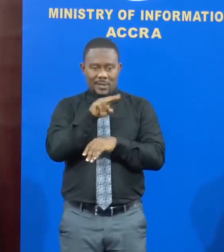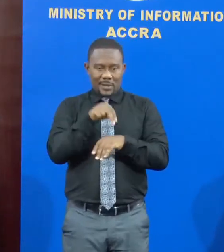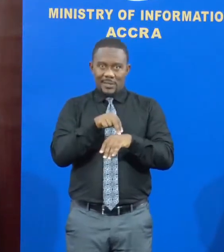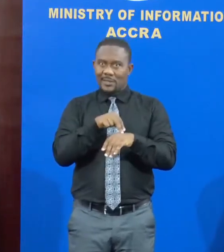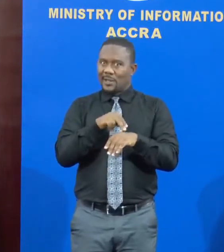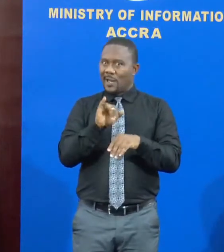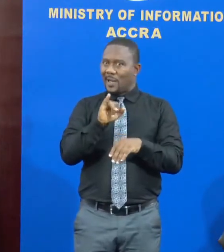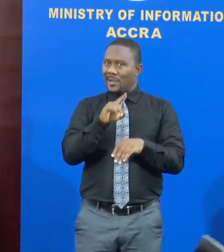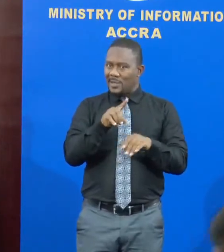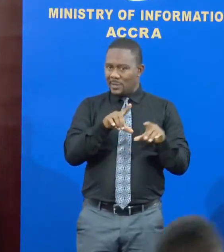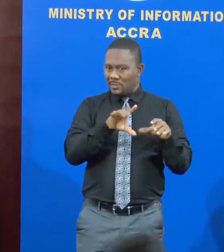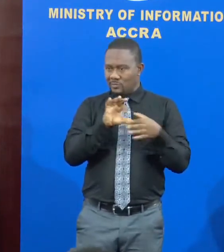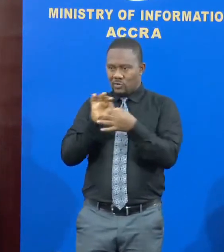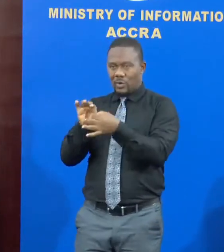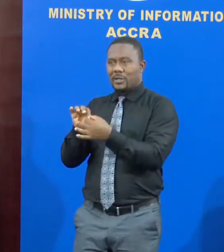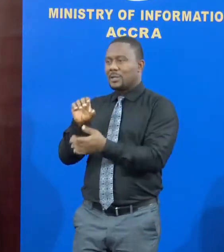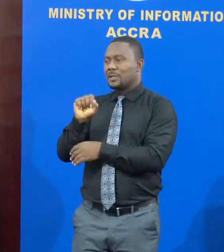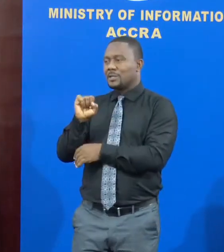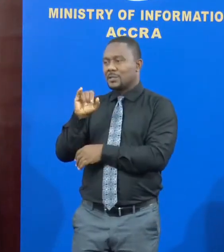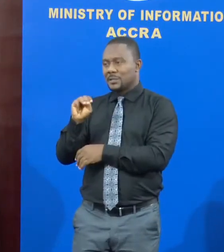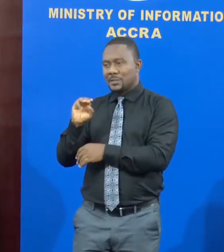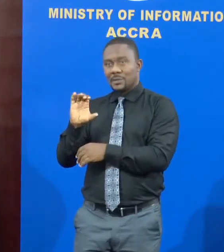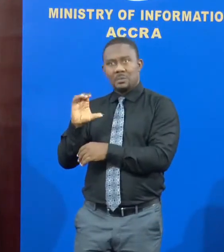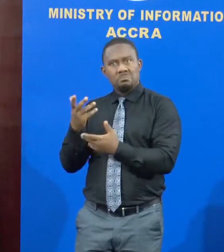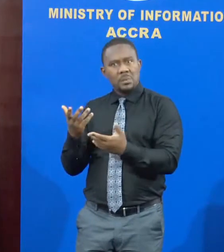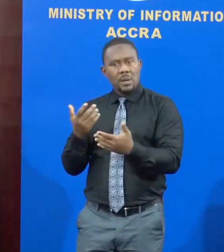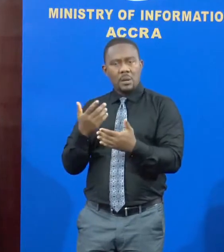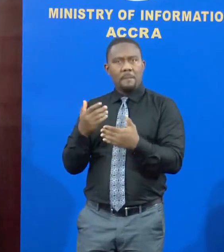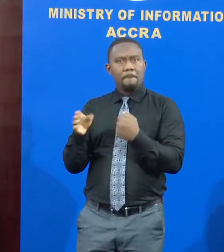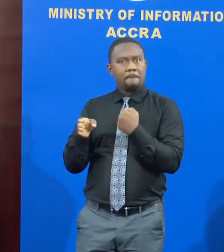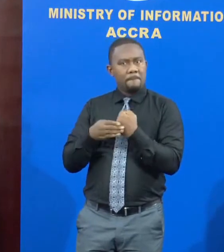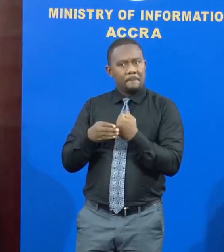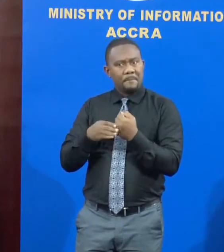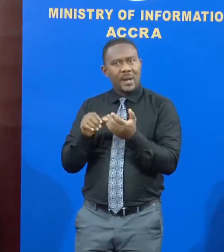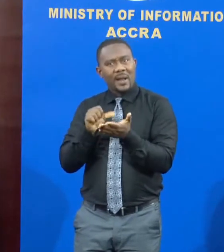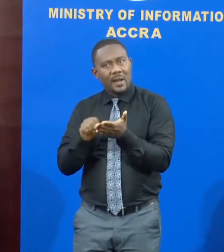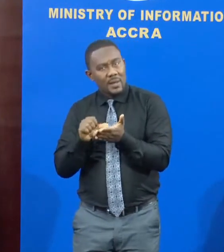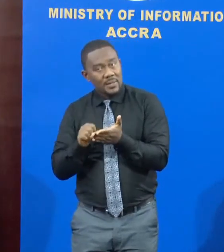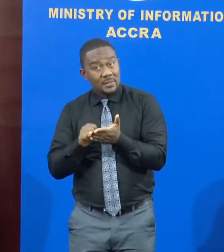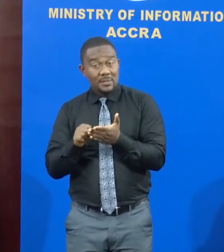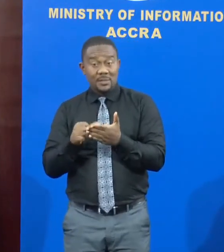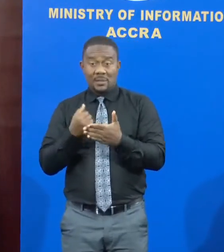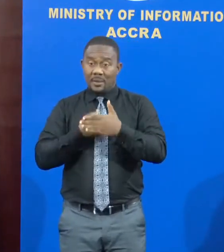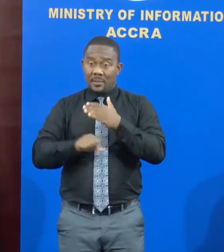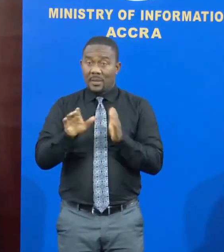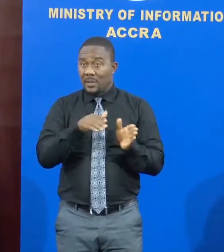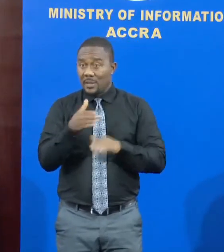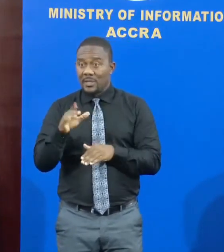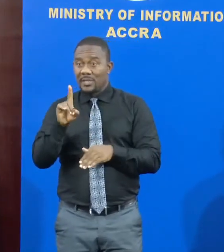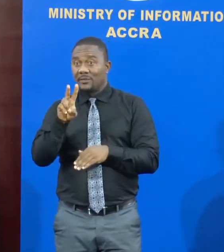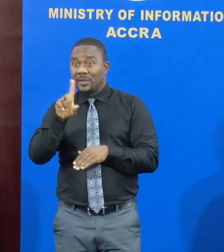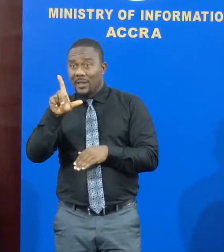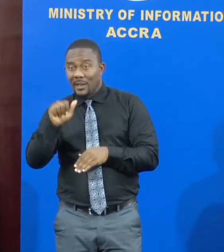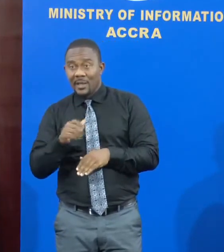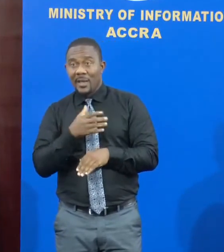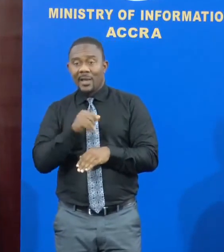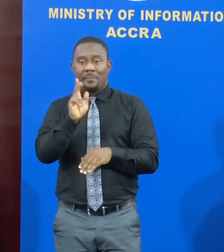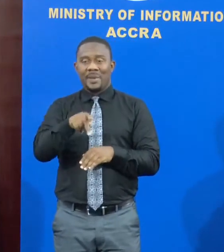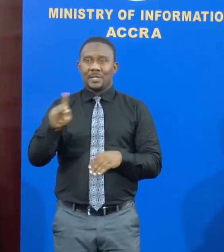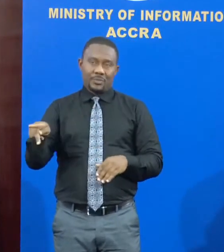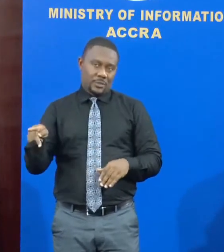all SIM cards, bank accounts, birth and death registry, DVLA, and passports,"